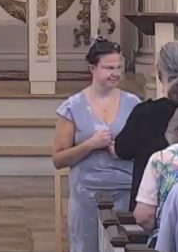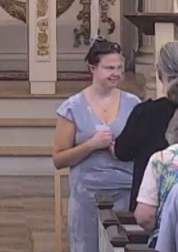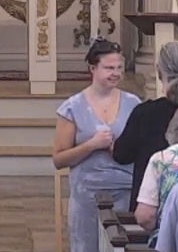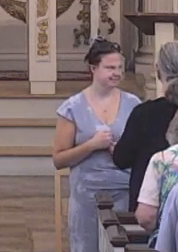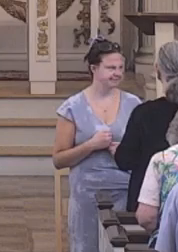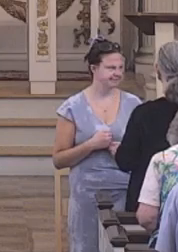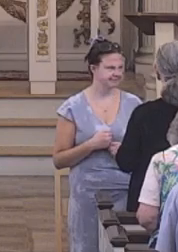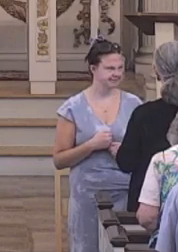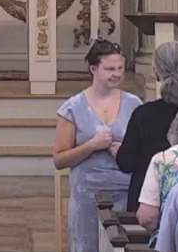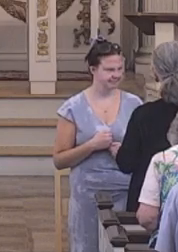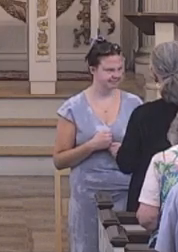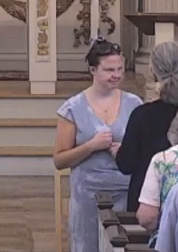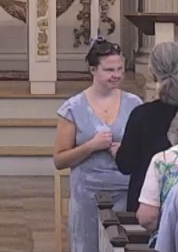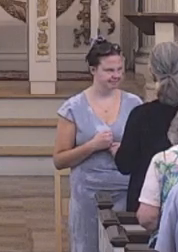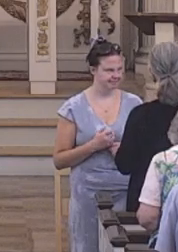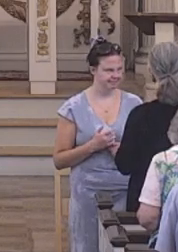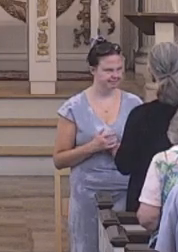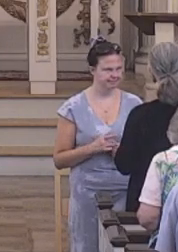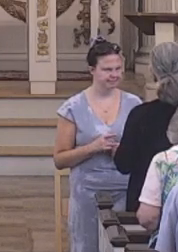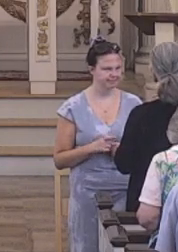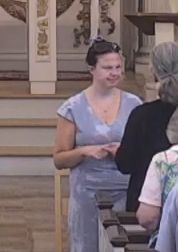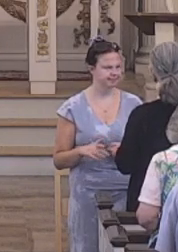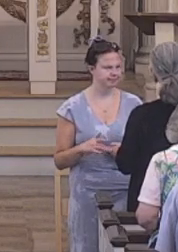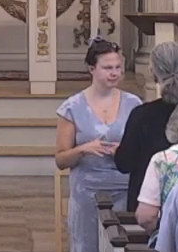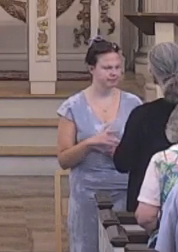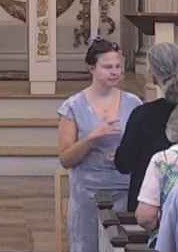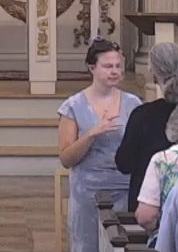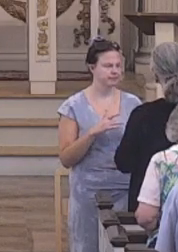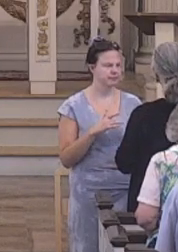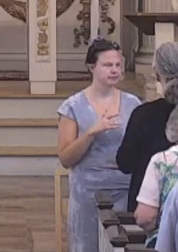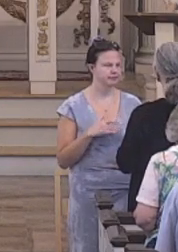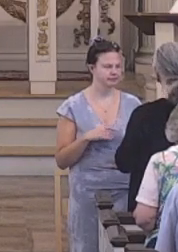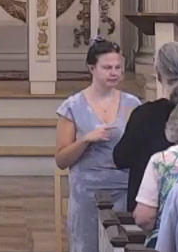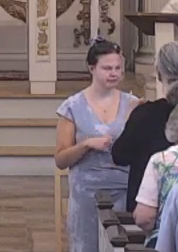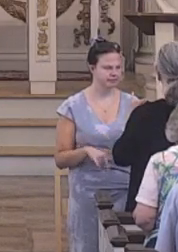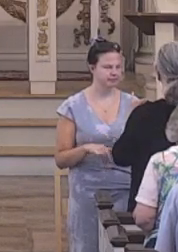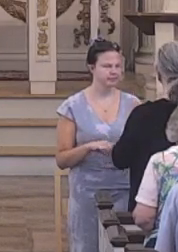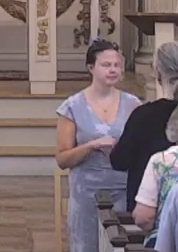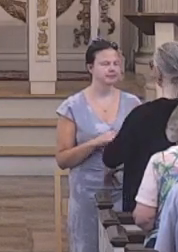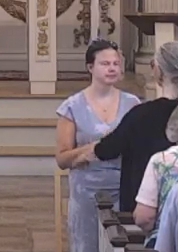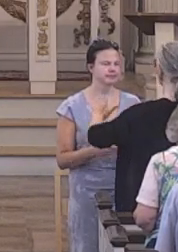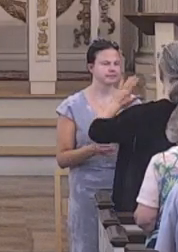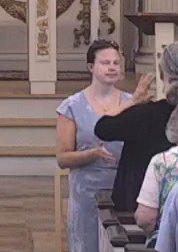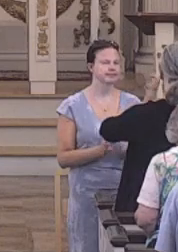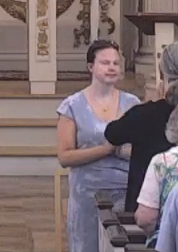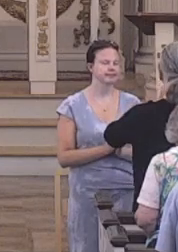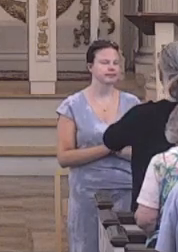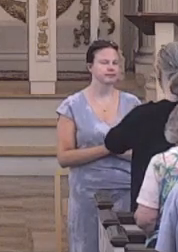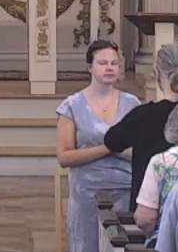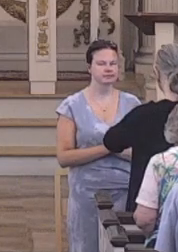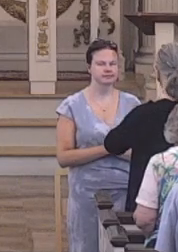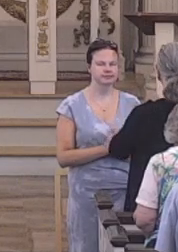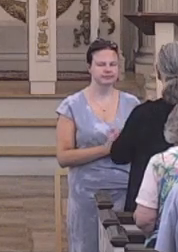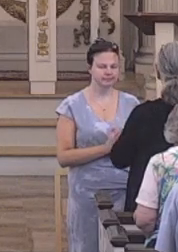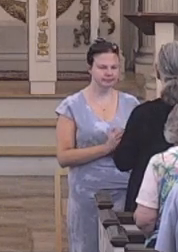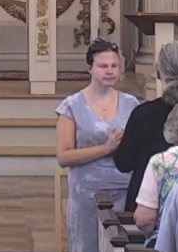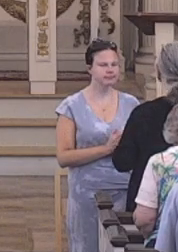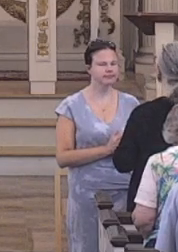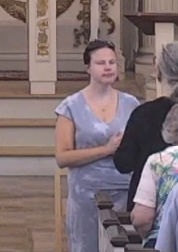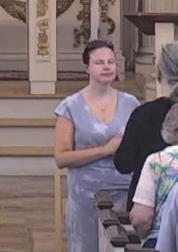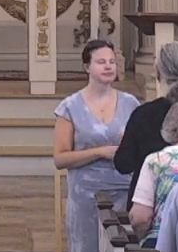May Almighty God have mercy on us, forgive us our sins, and bring us to everlasting life. Amen.